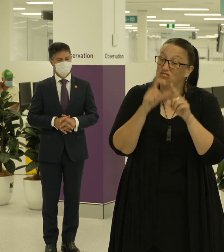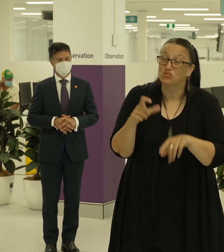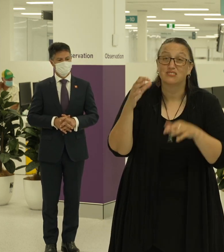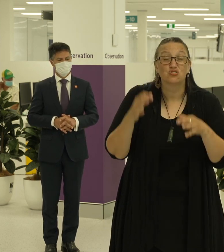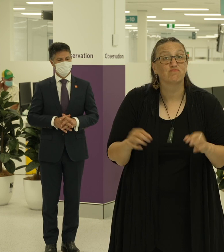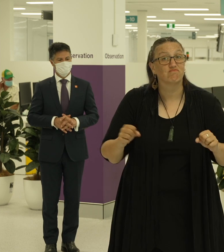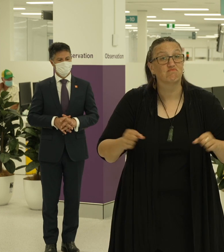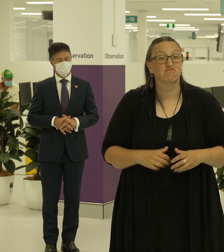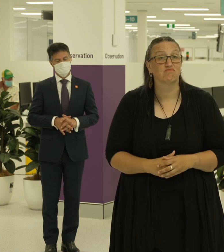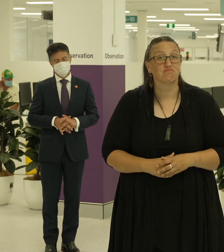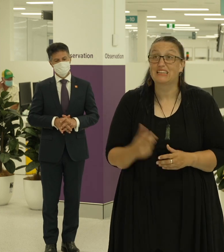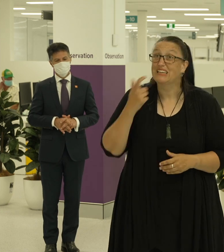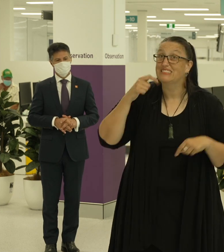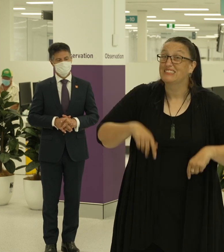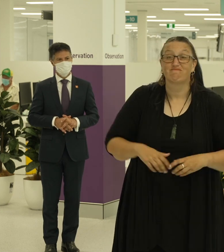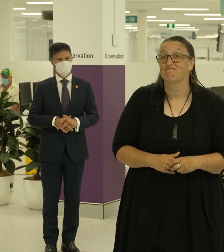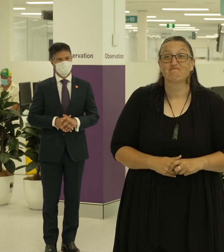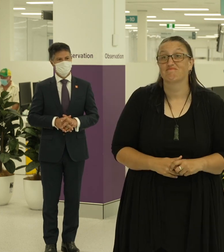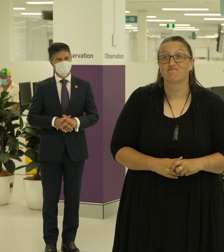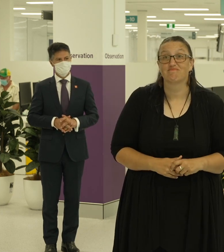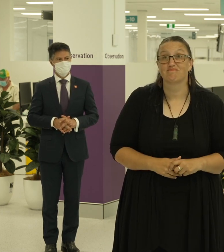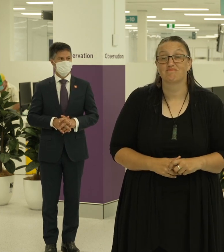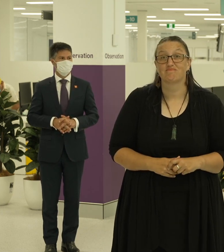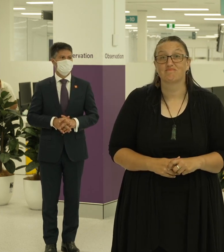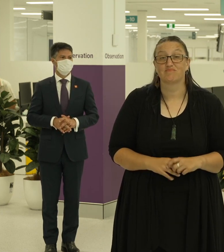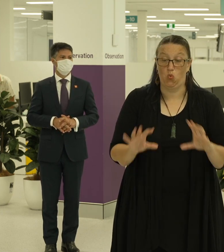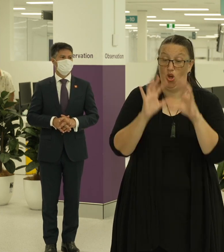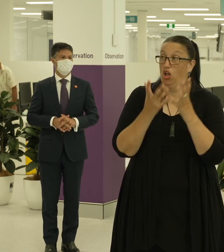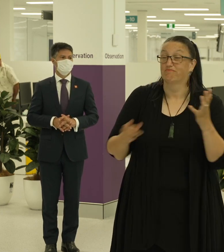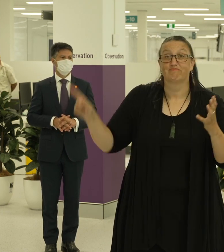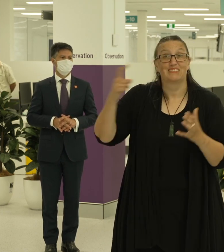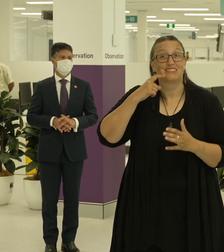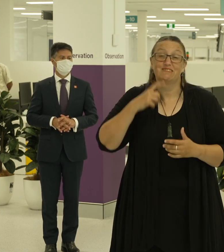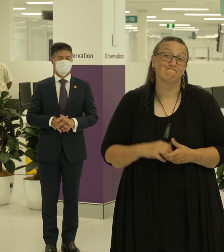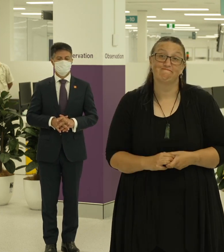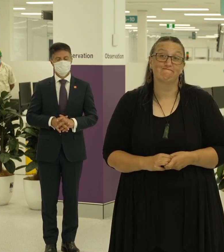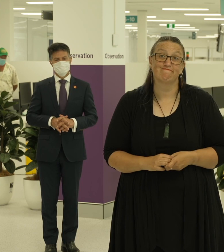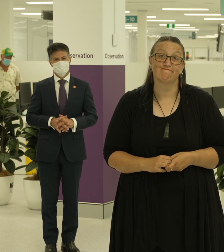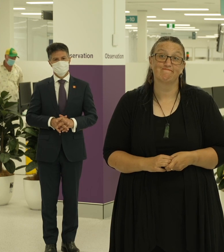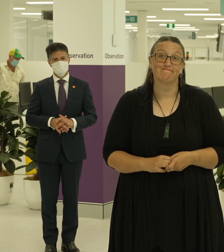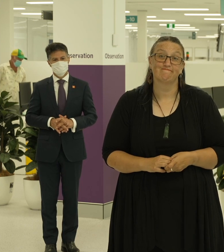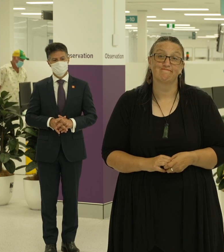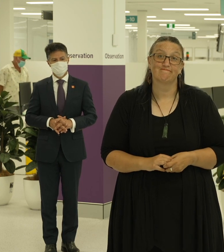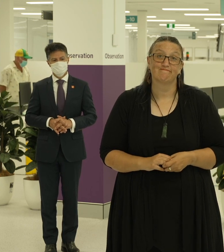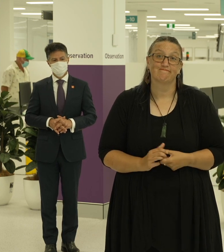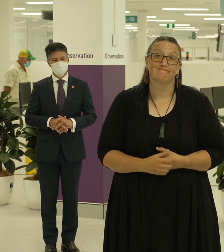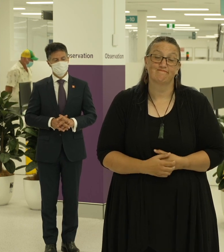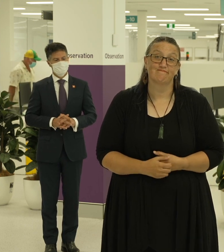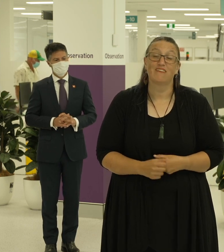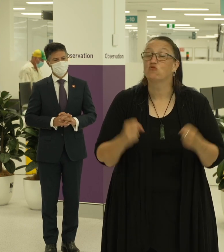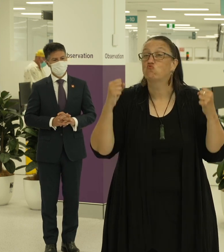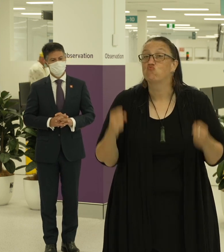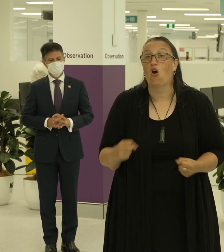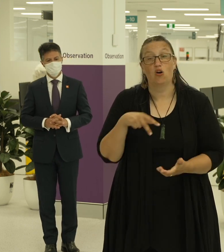years. It hasn't been easy here in our state, nor has it been easy anywhere else in the world. But we have a lot to be proud of. We have a lot to be proud of. We're in a very strong